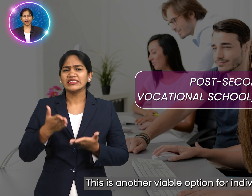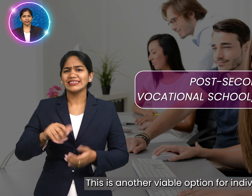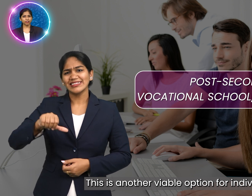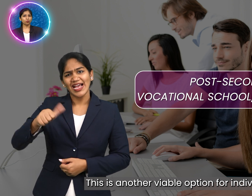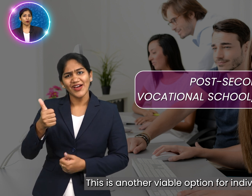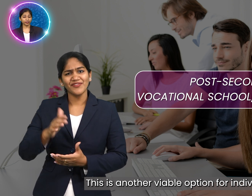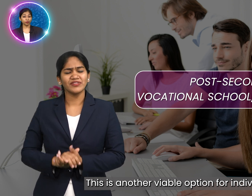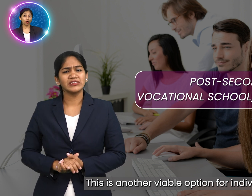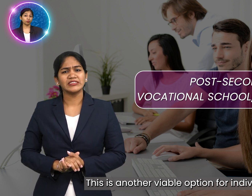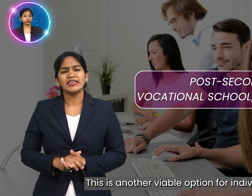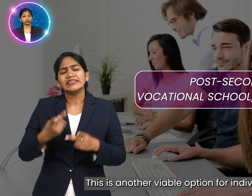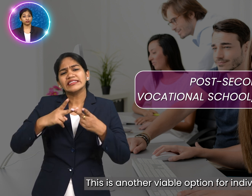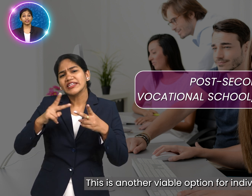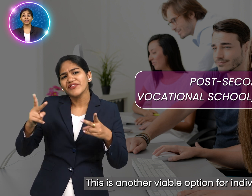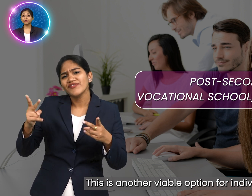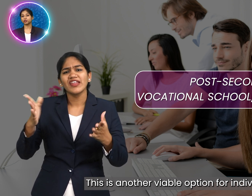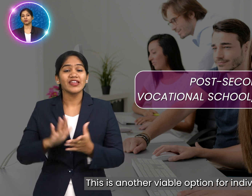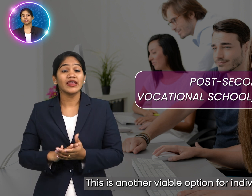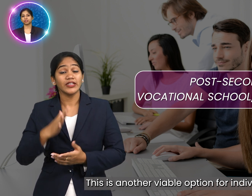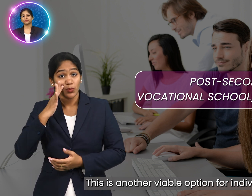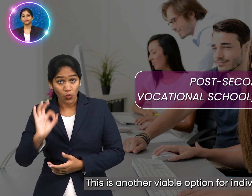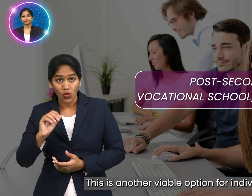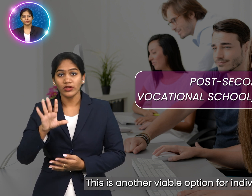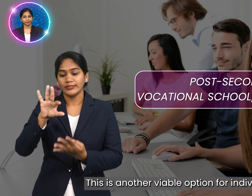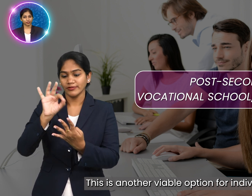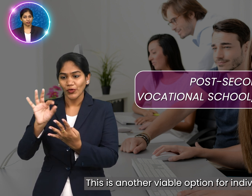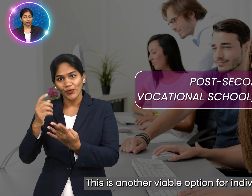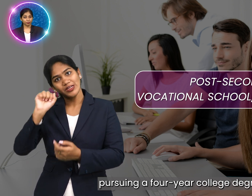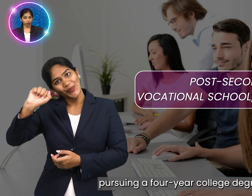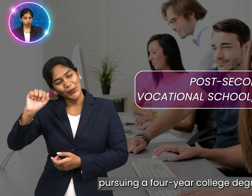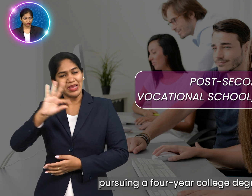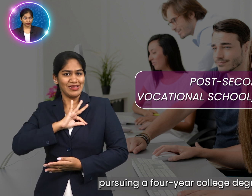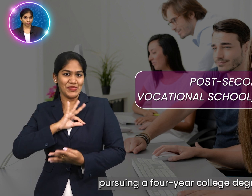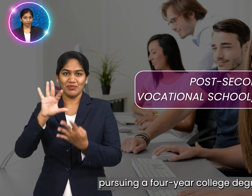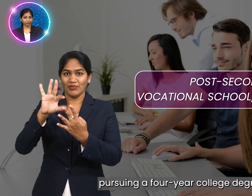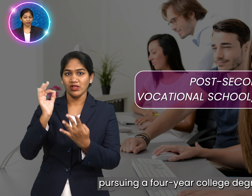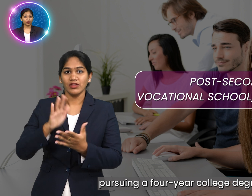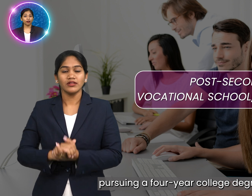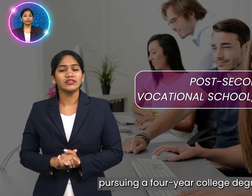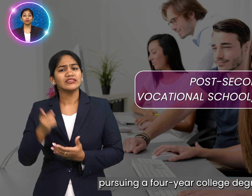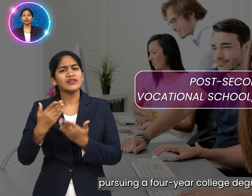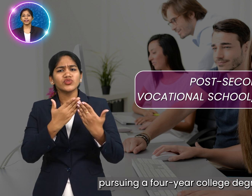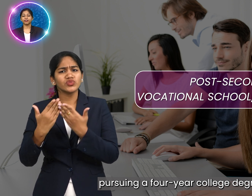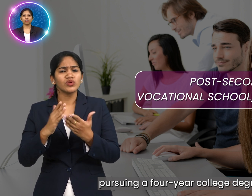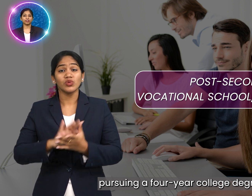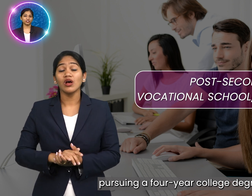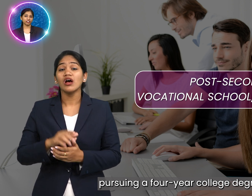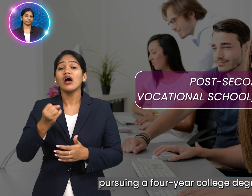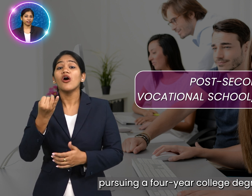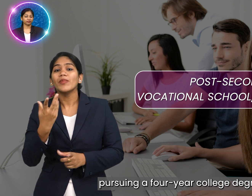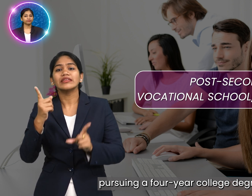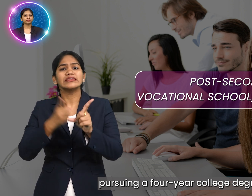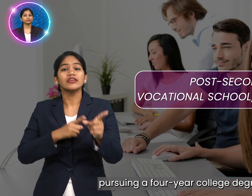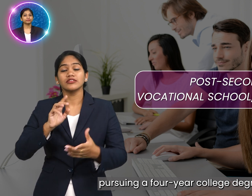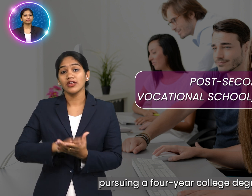This is another viable option for individuals pursuing a 4-year college